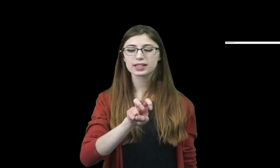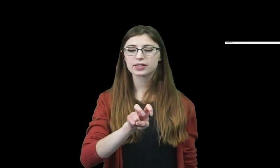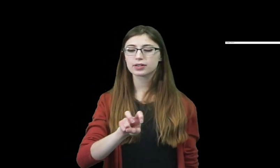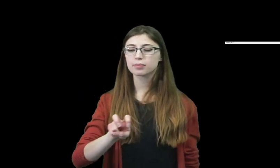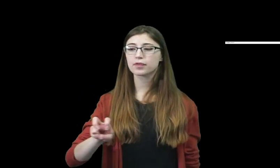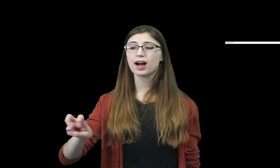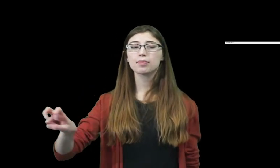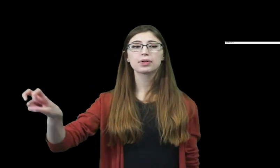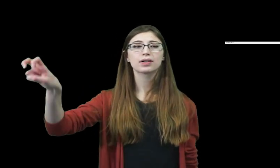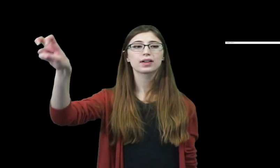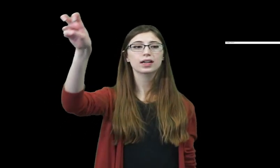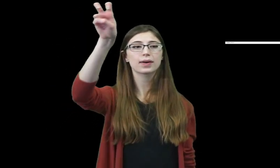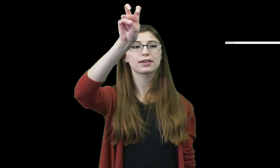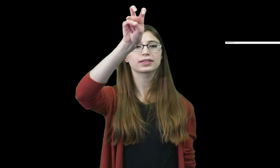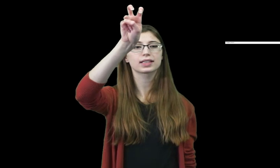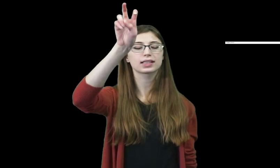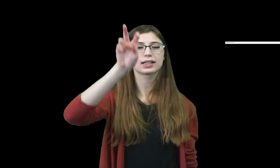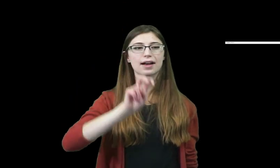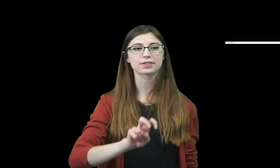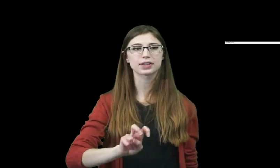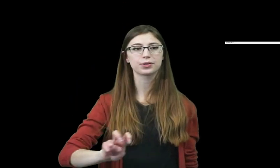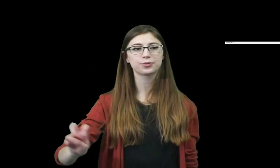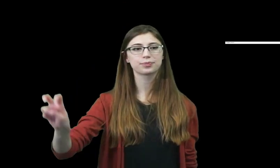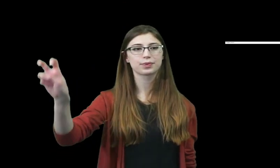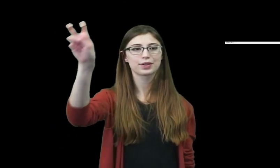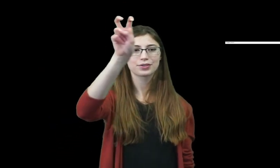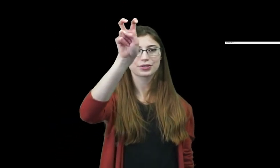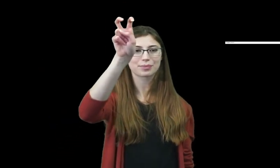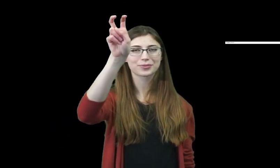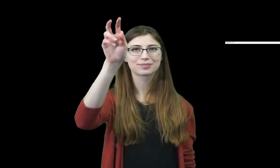just going to move up and around in a little half circle. Trip.